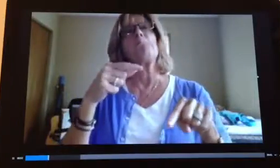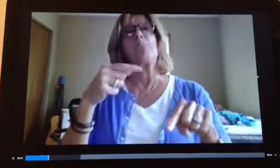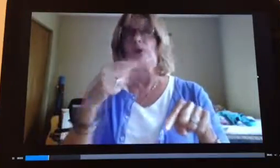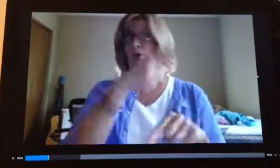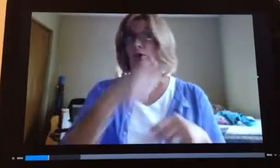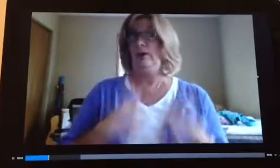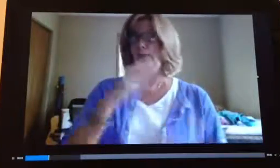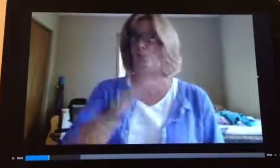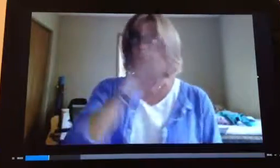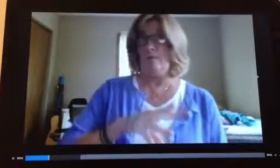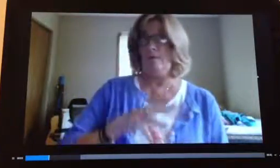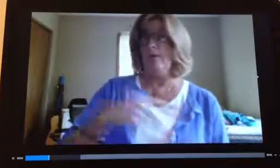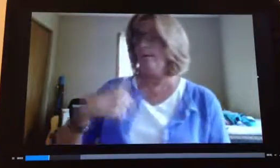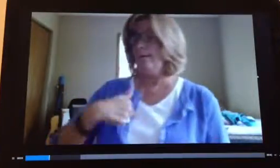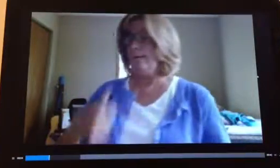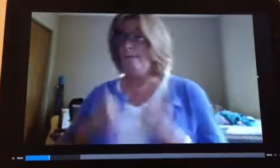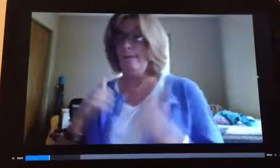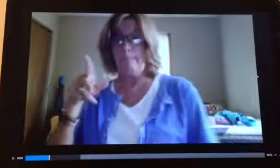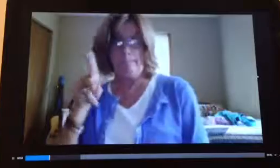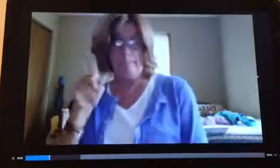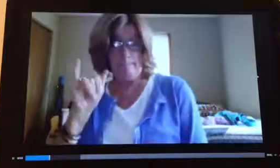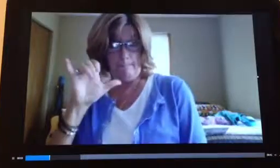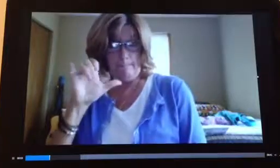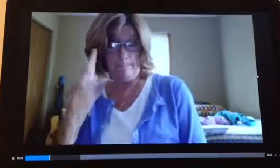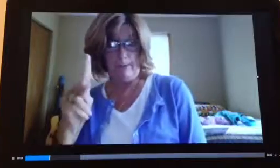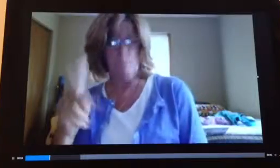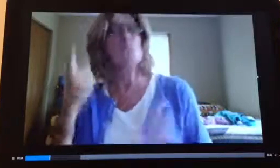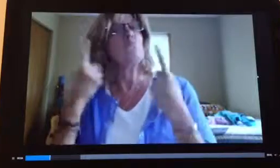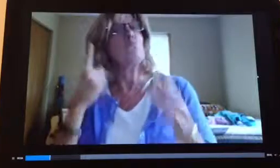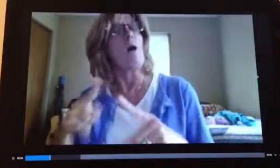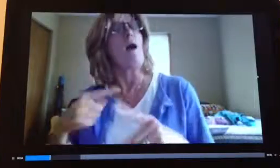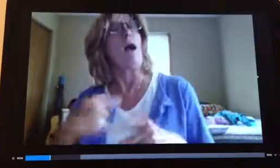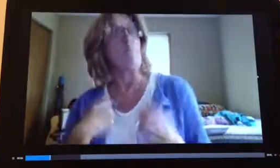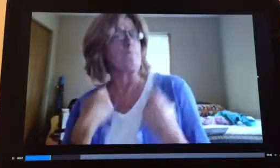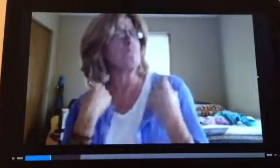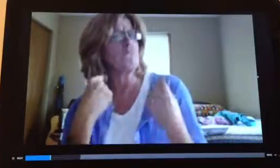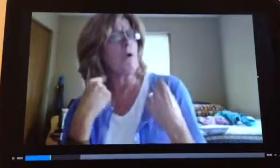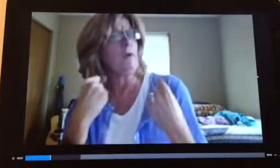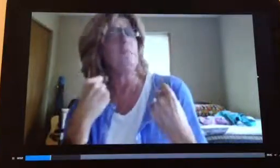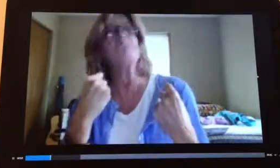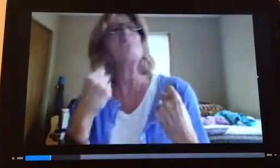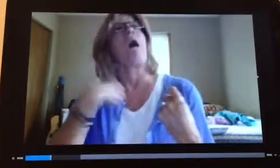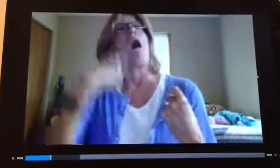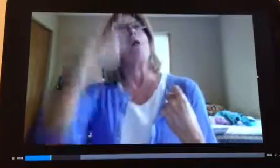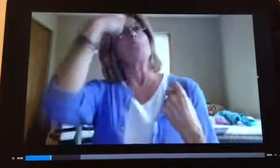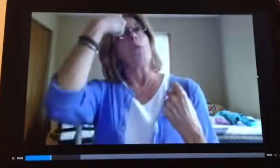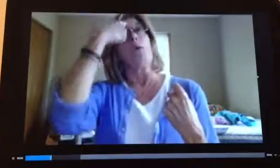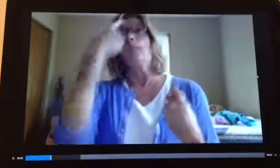So I decided I'm gonna go over there to Tori's house.